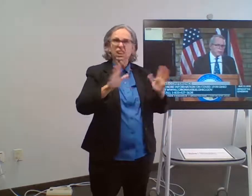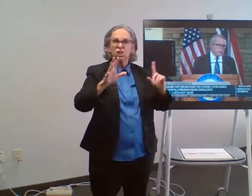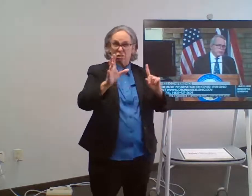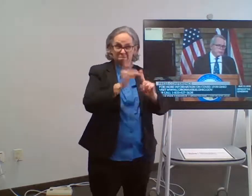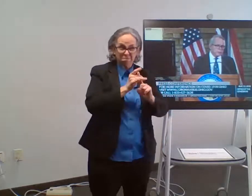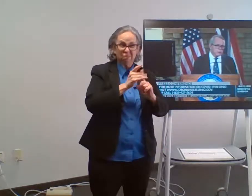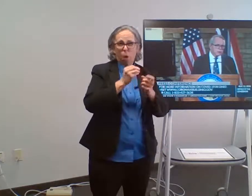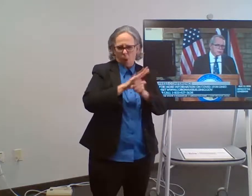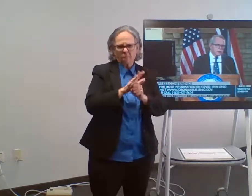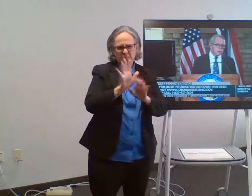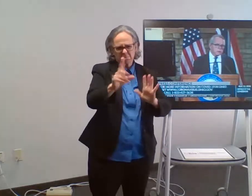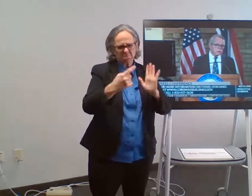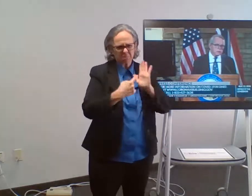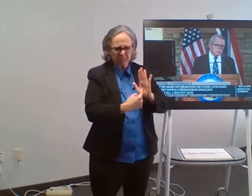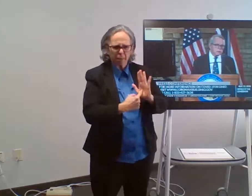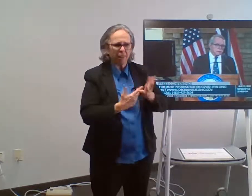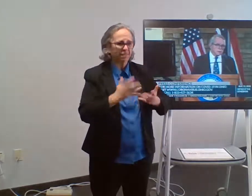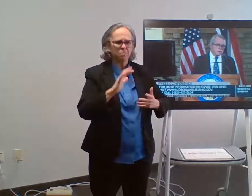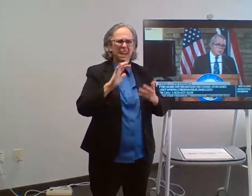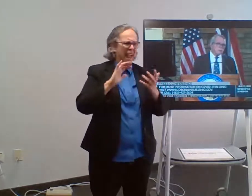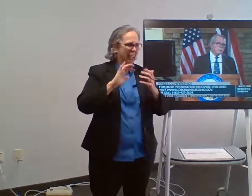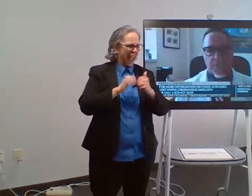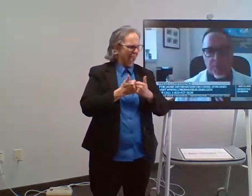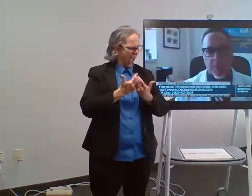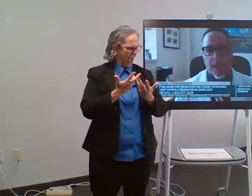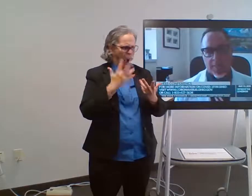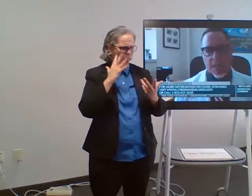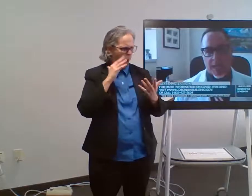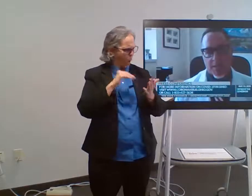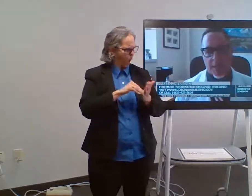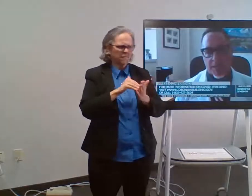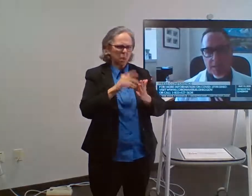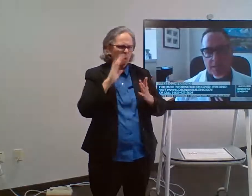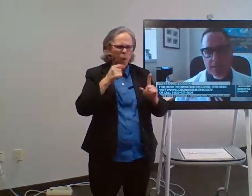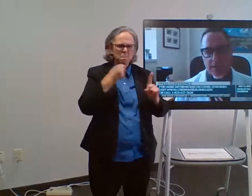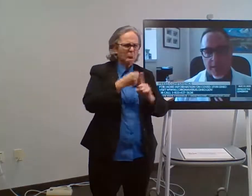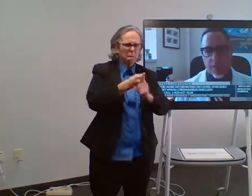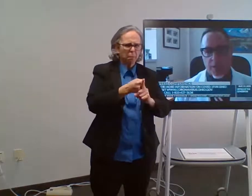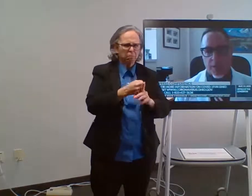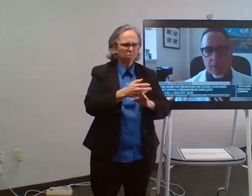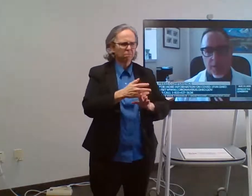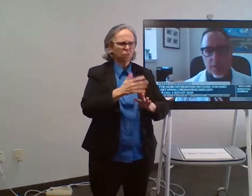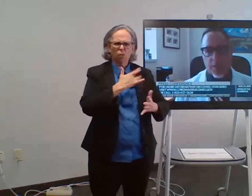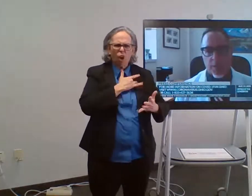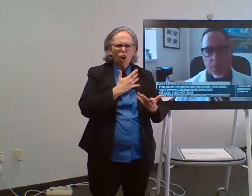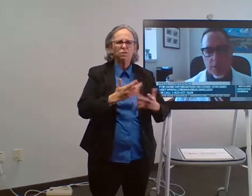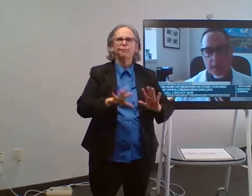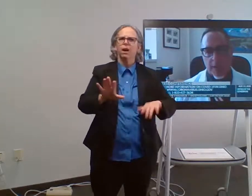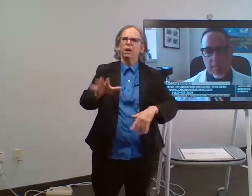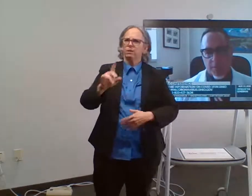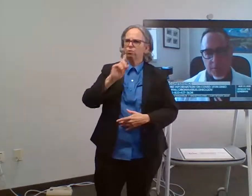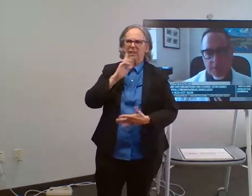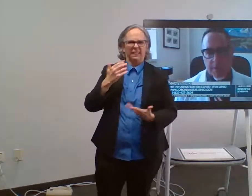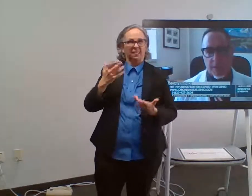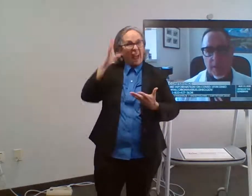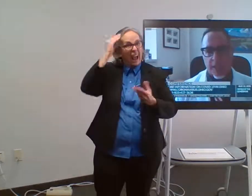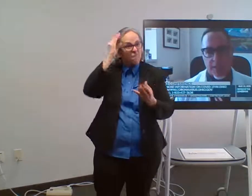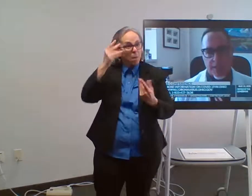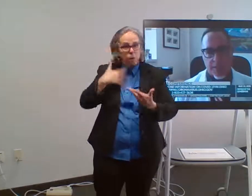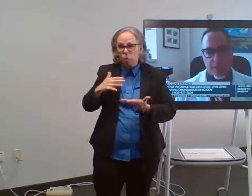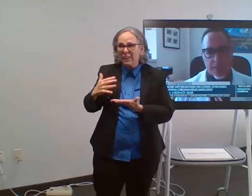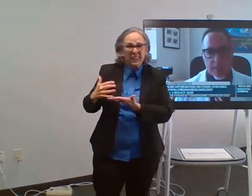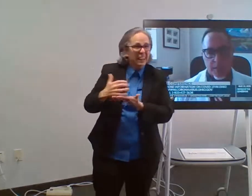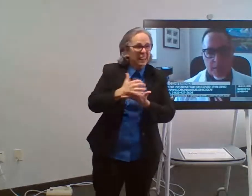not? So most of the data we have is from hospitalized patients, and that's pretty clear. And when you look at samples of